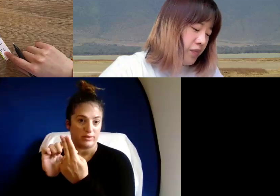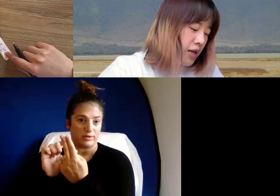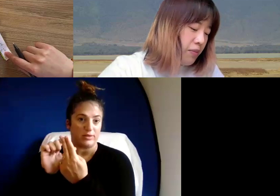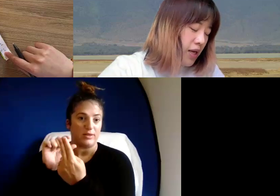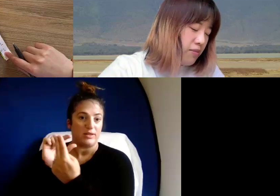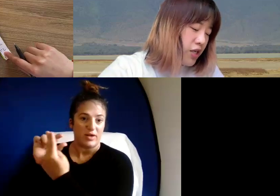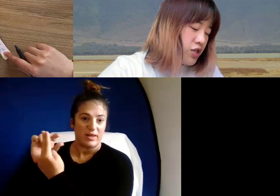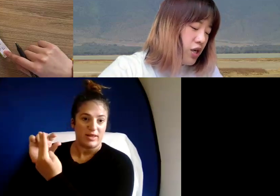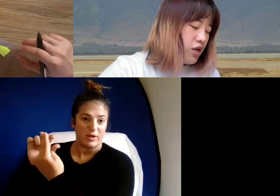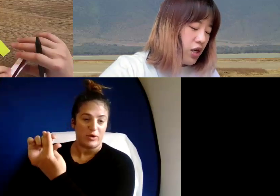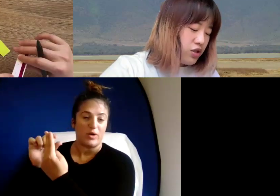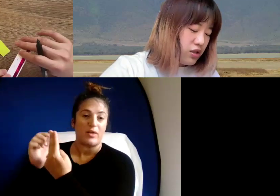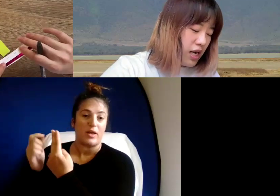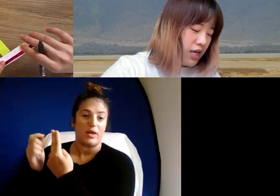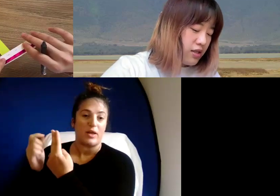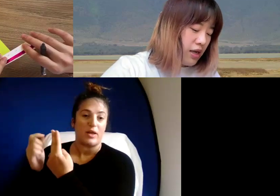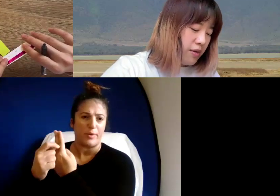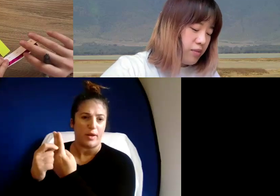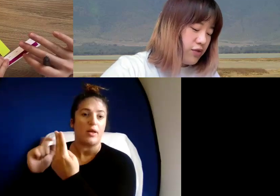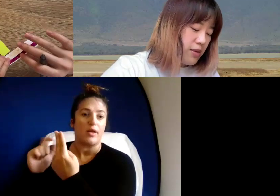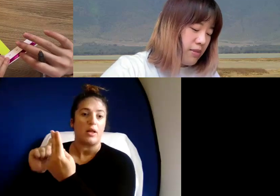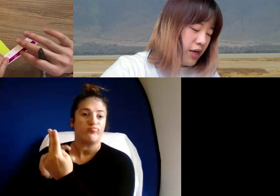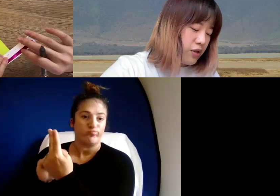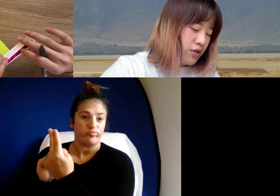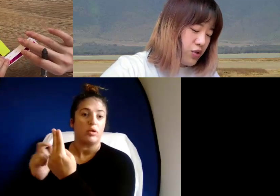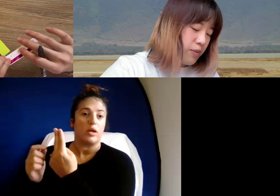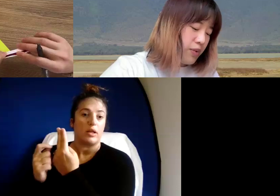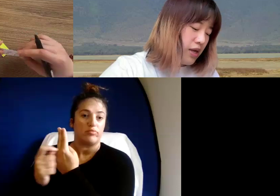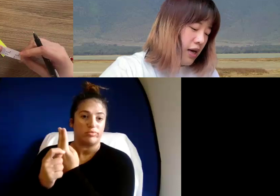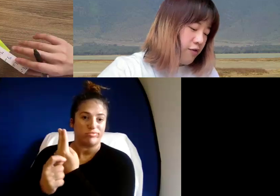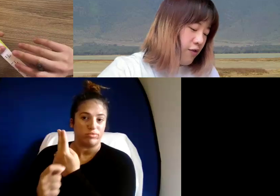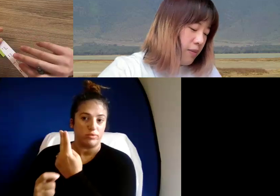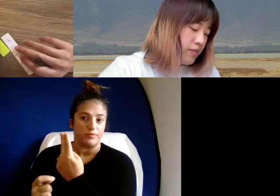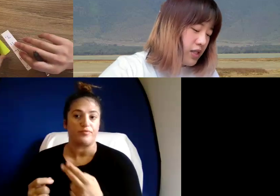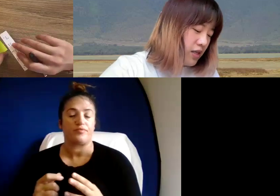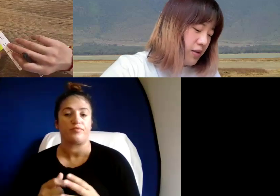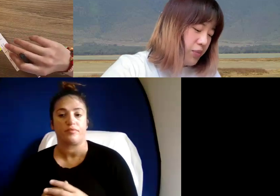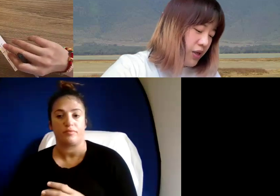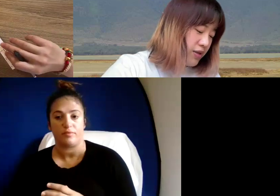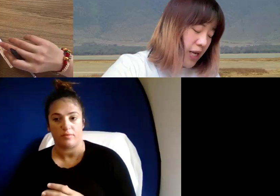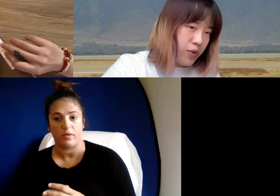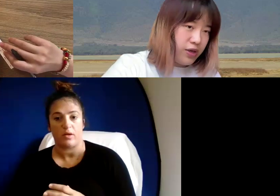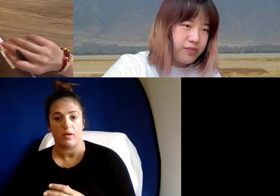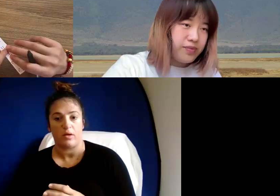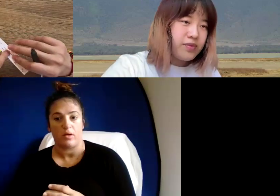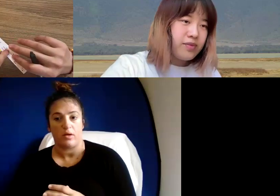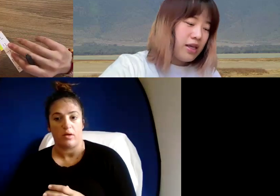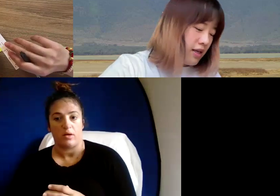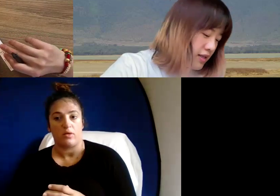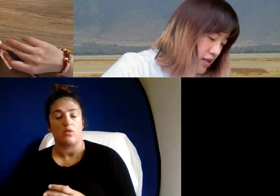5. But make sure do not move the metal strip from the braille